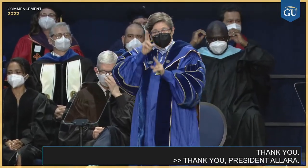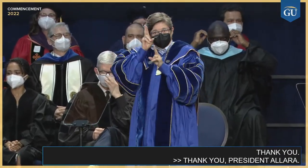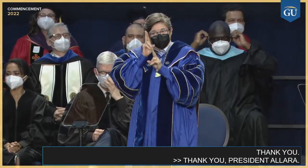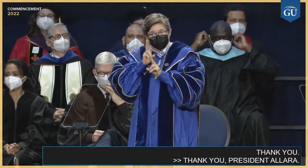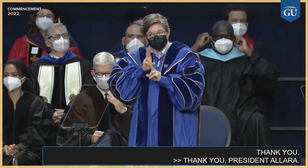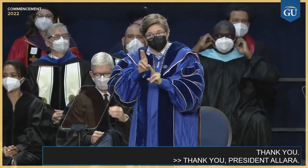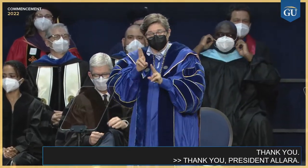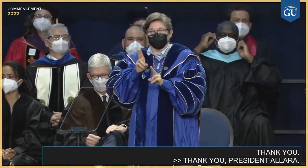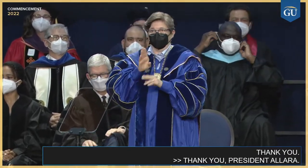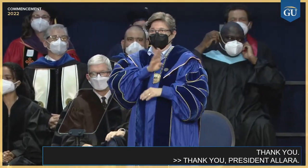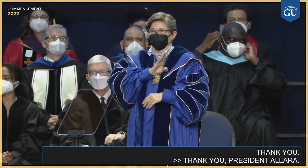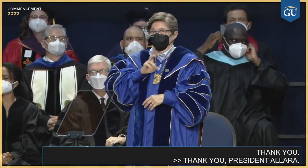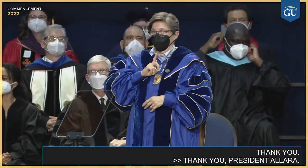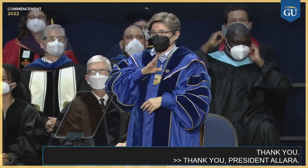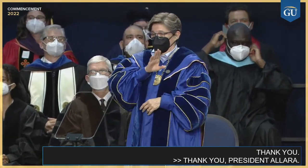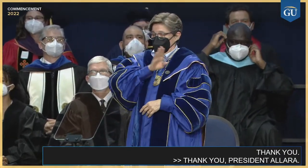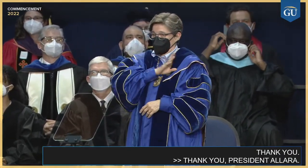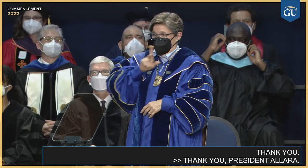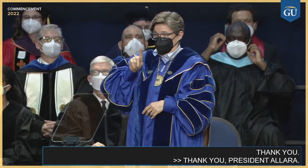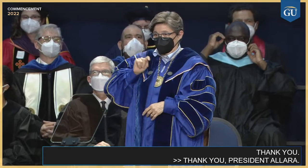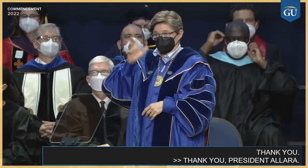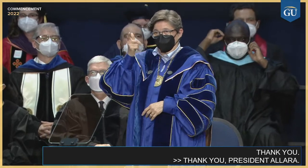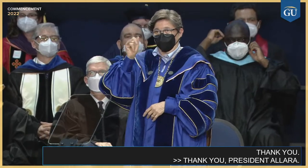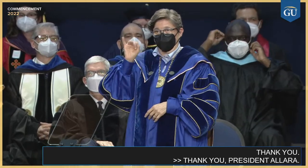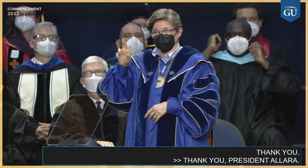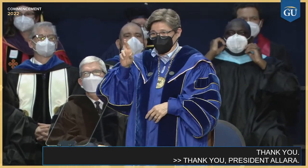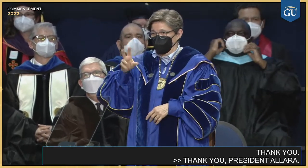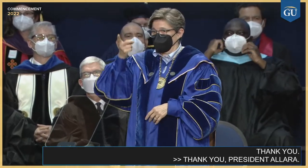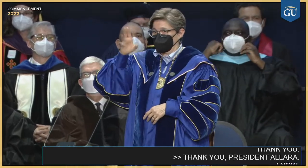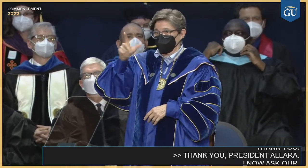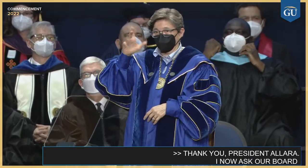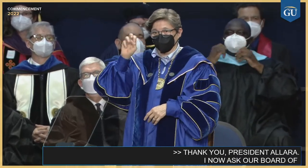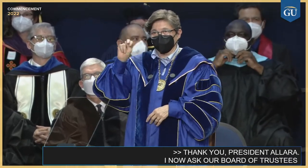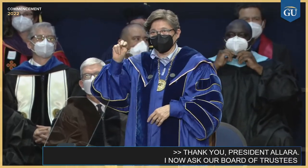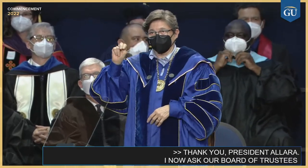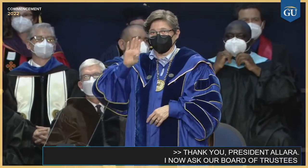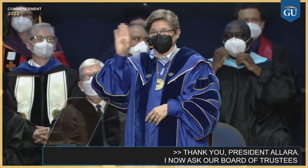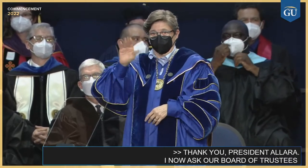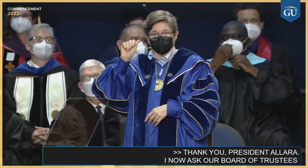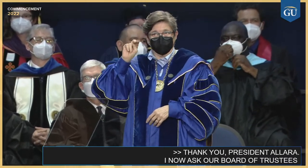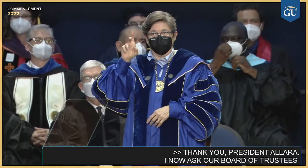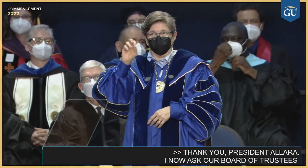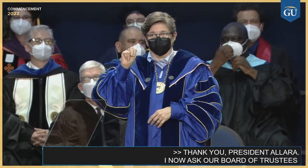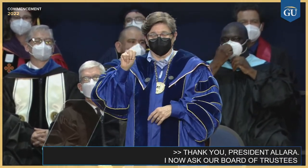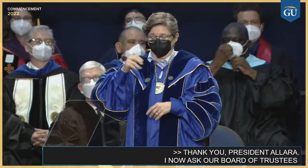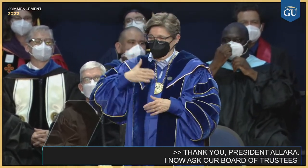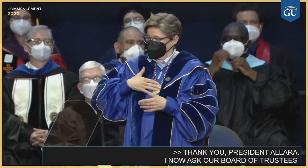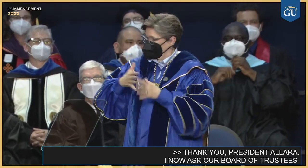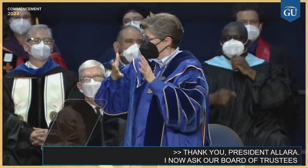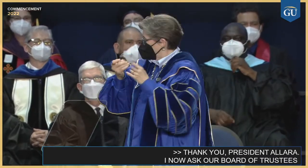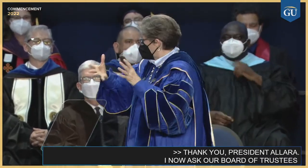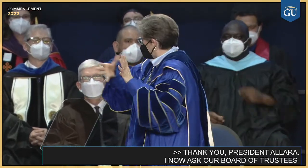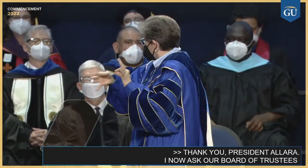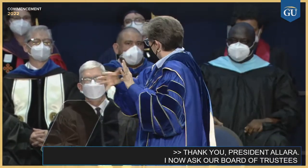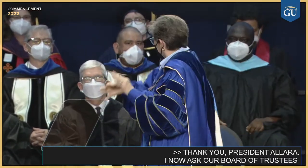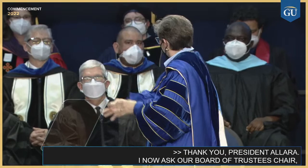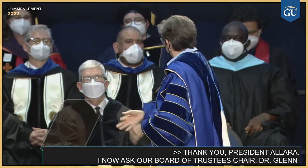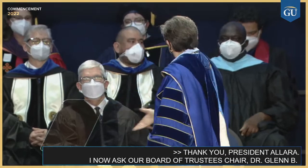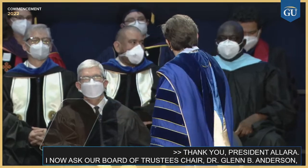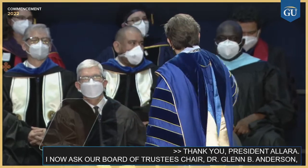I now ask our Board of Trustees Chair, Dr. Glenn B. Anderson, to please come forward to share a